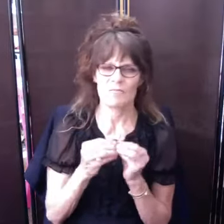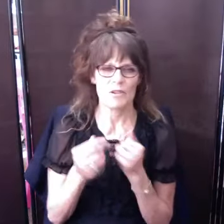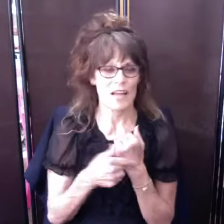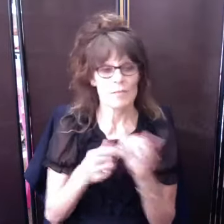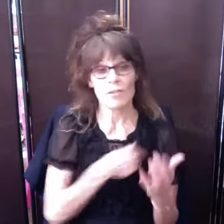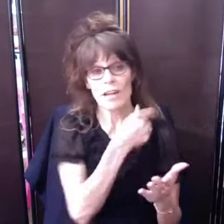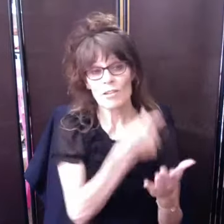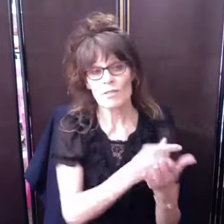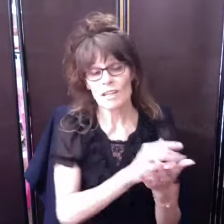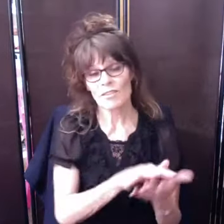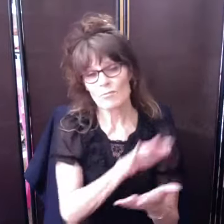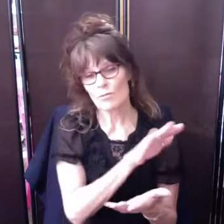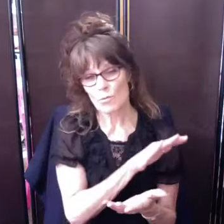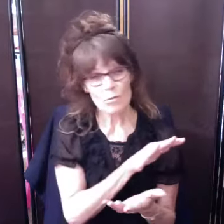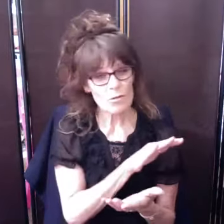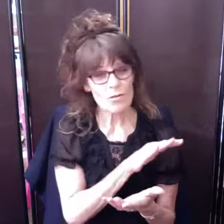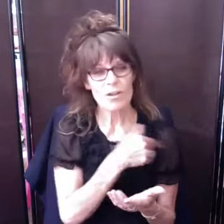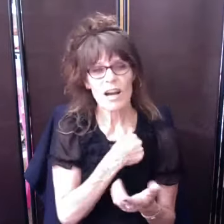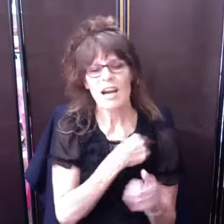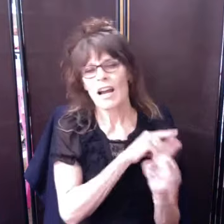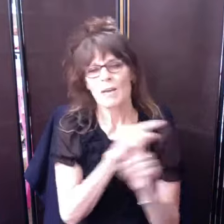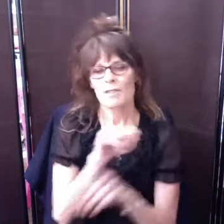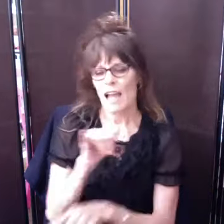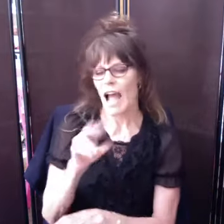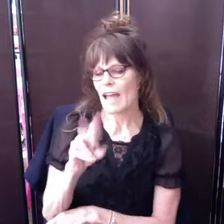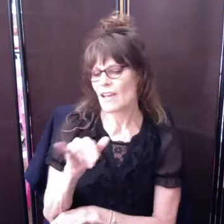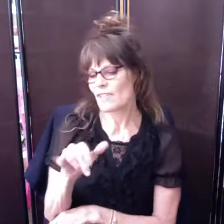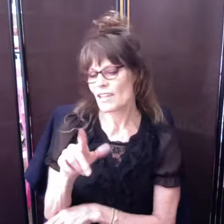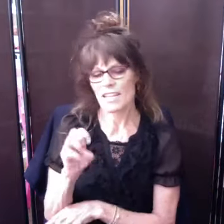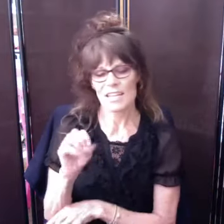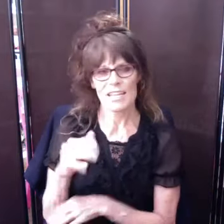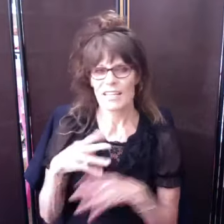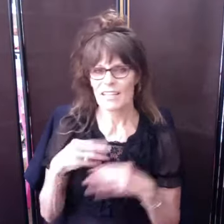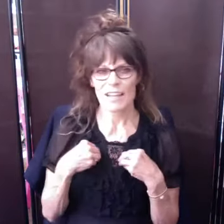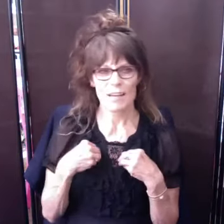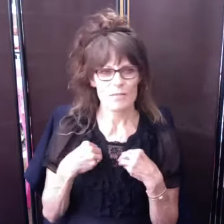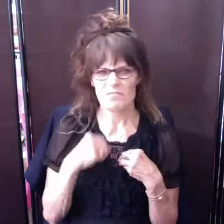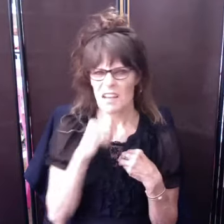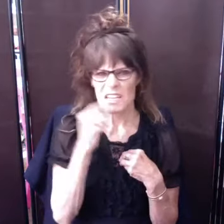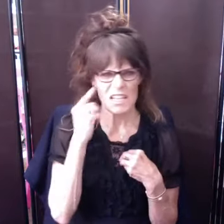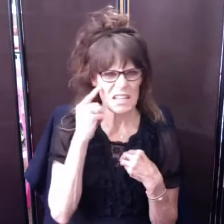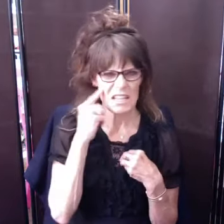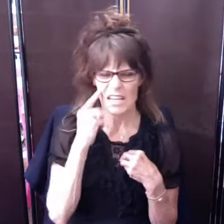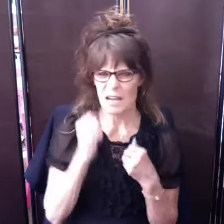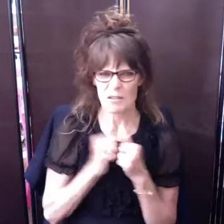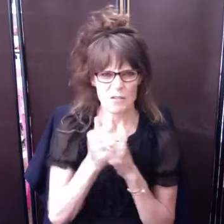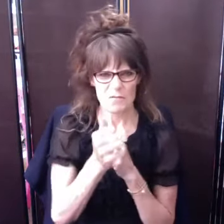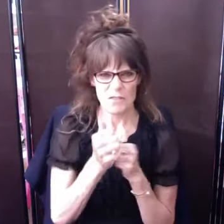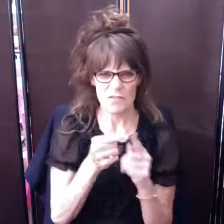to SMU. I had Ivy League acceptance letters. I didn't even think about going that far away from home. Looked like they were a little too